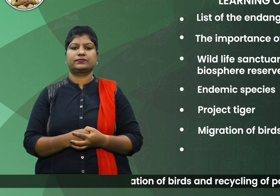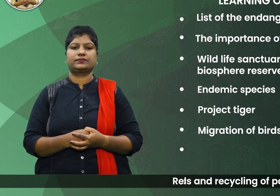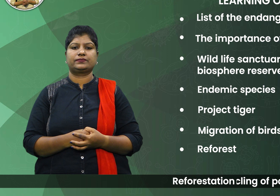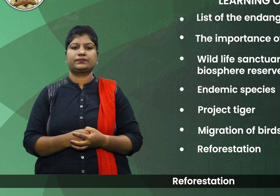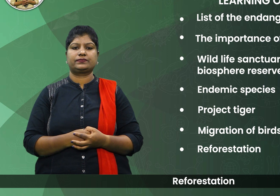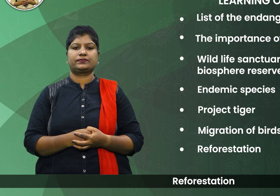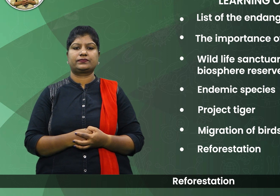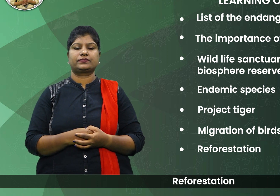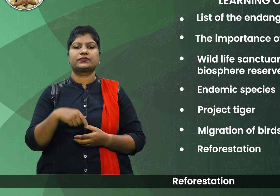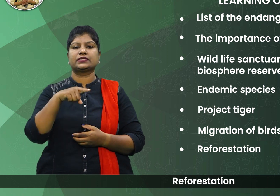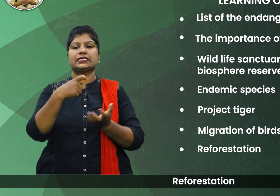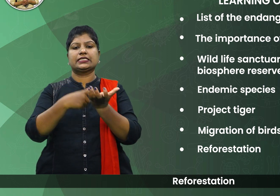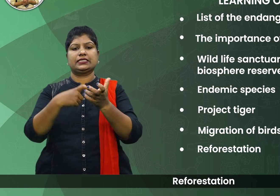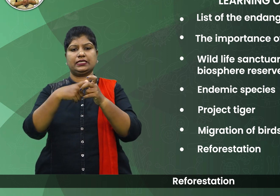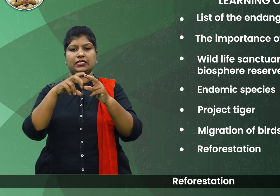Reforestation